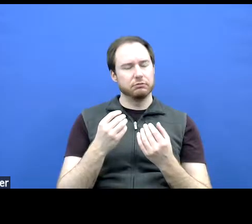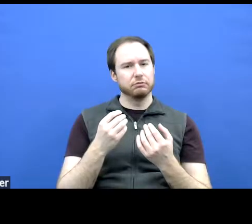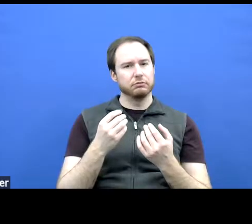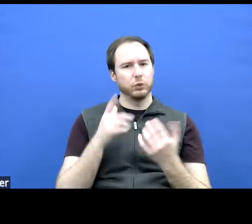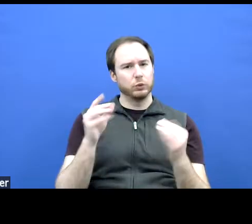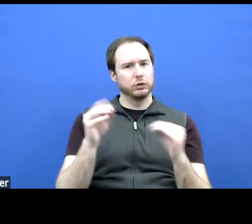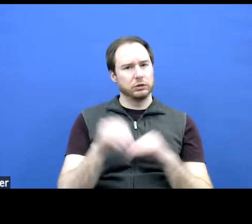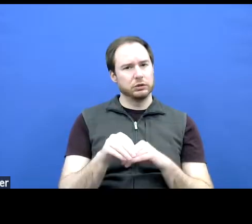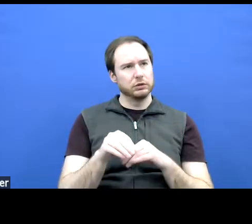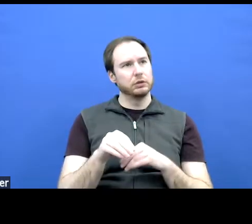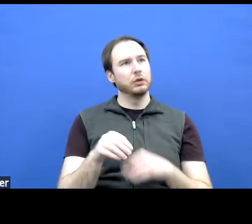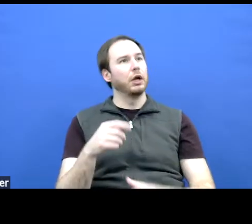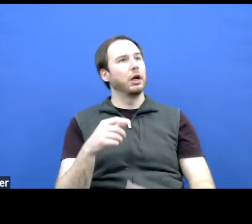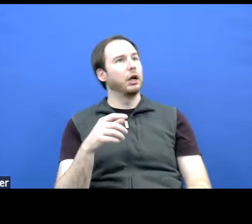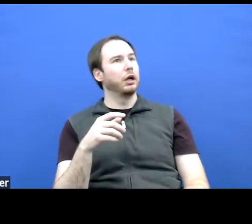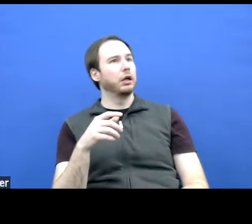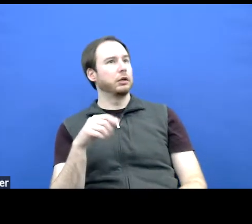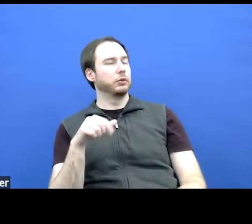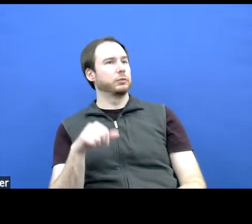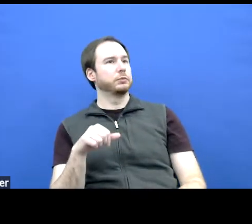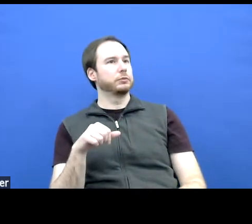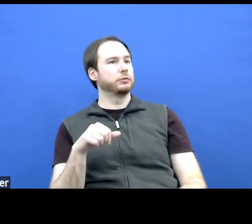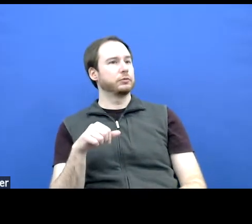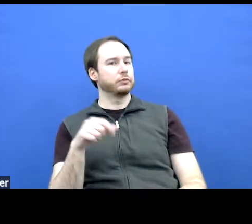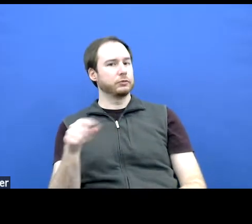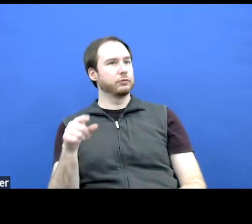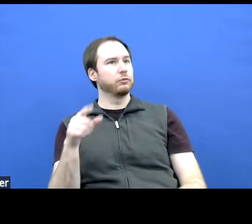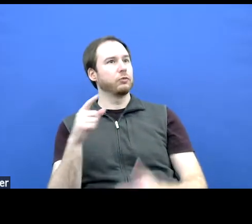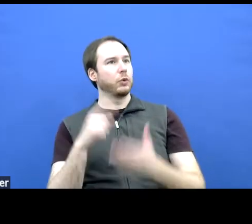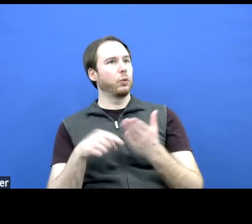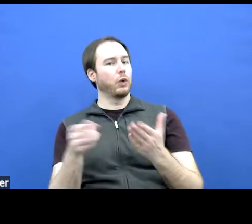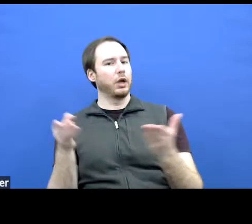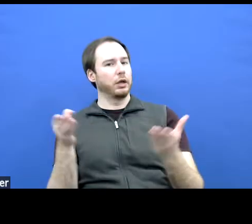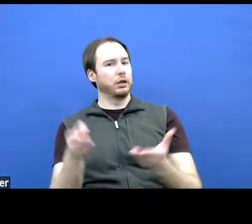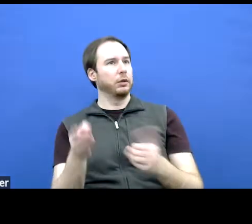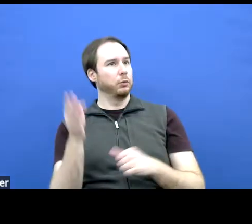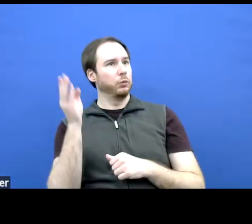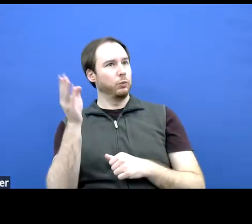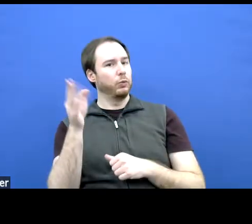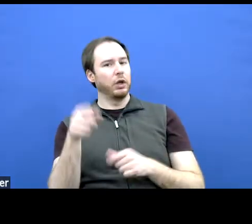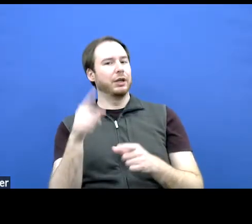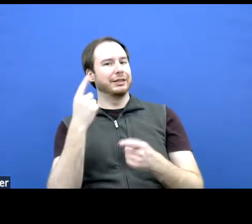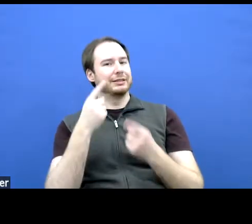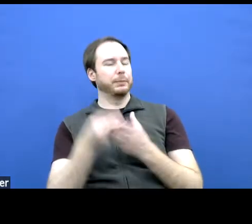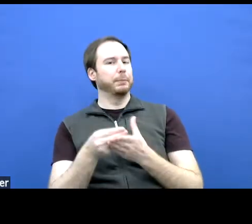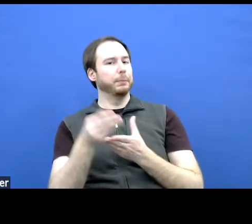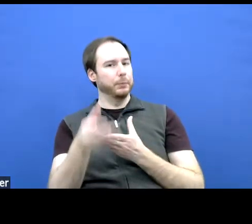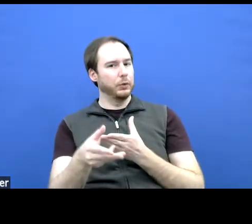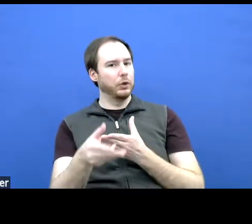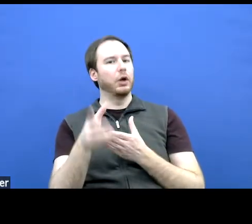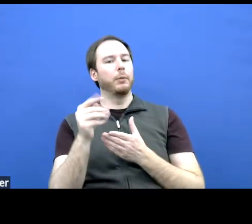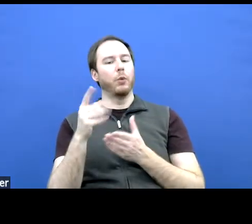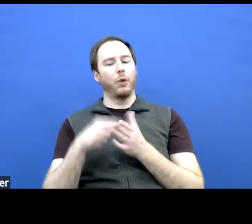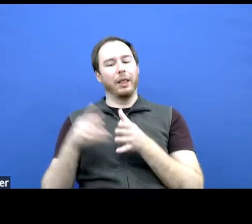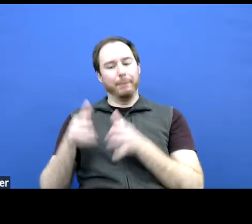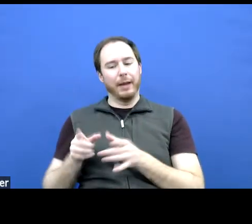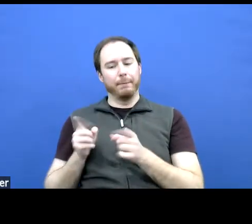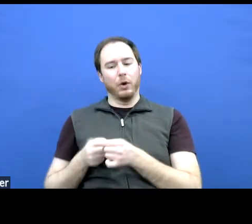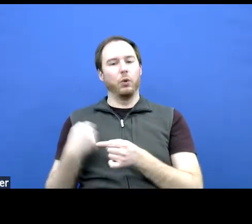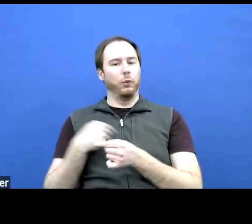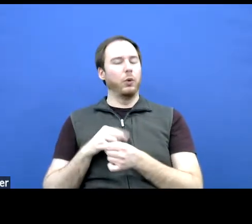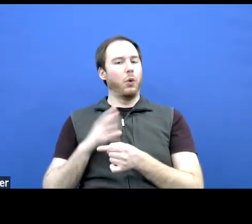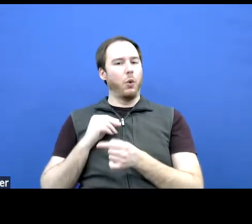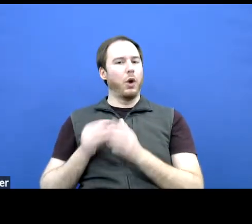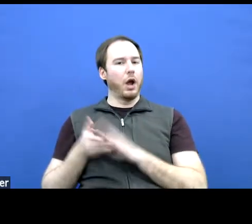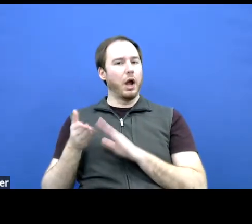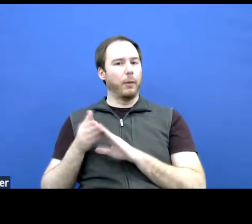in there? Outside of the uses that are being presented, those would be purchases, but the remaining parcels we would continue to own and operate